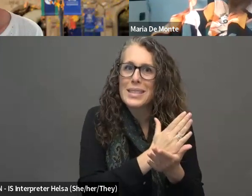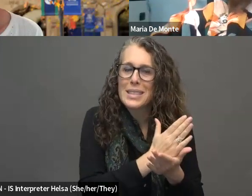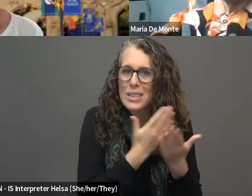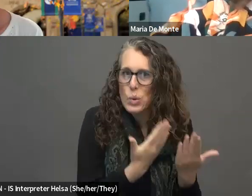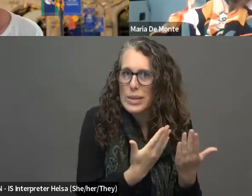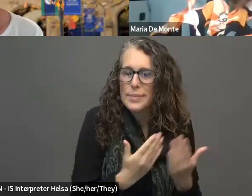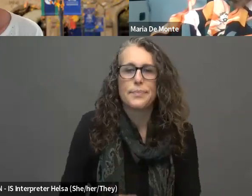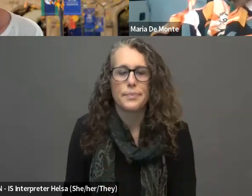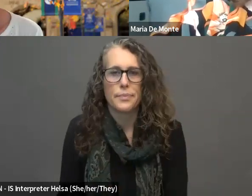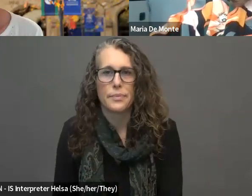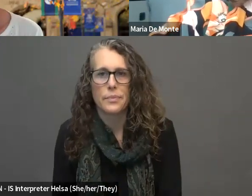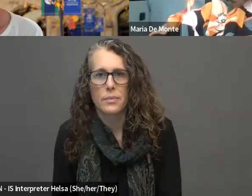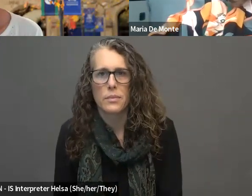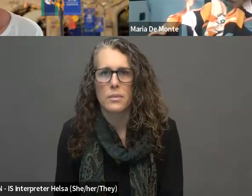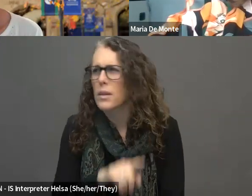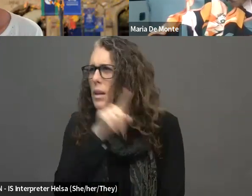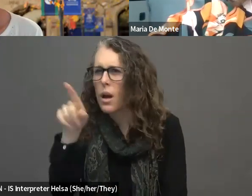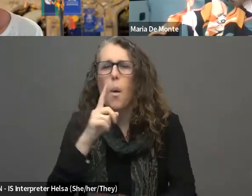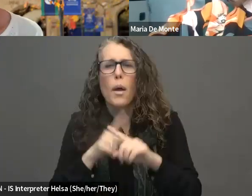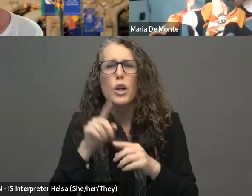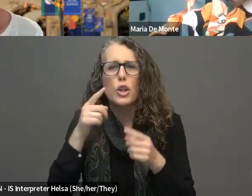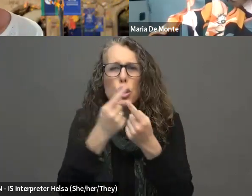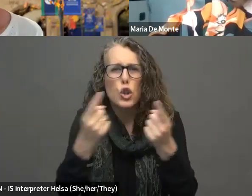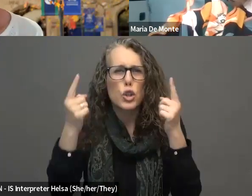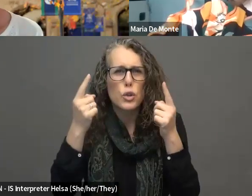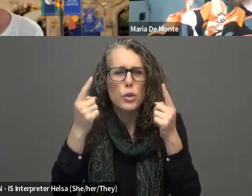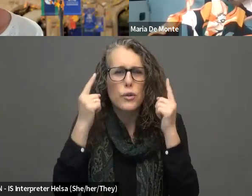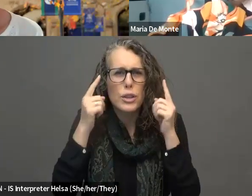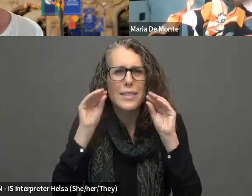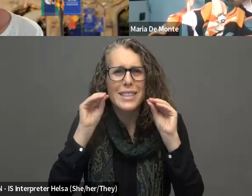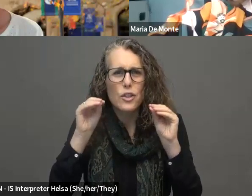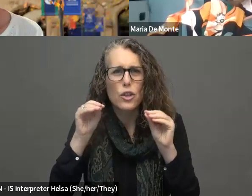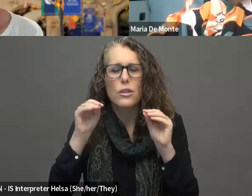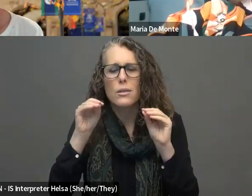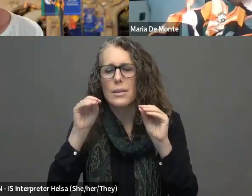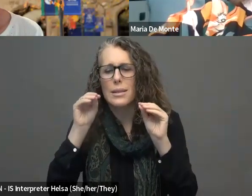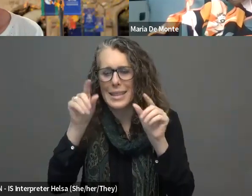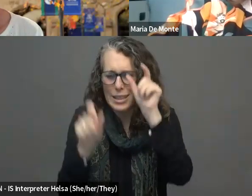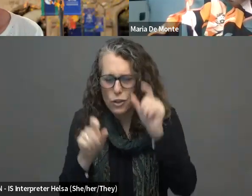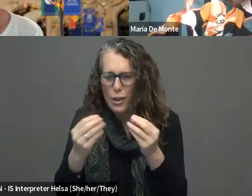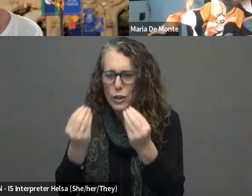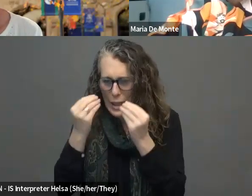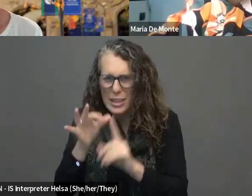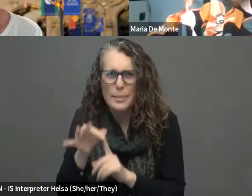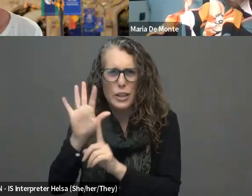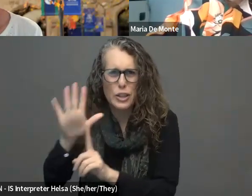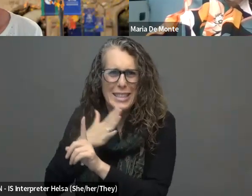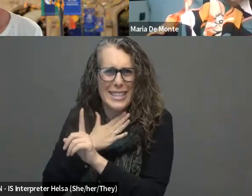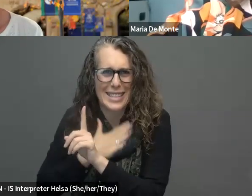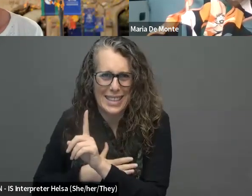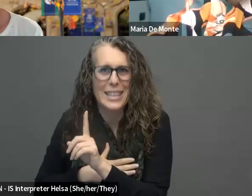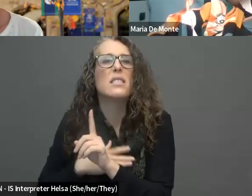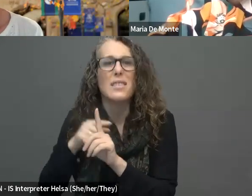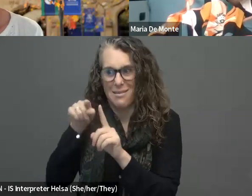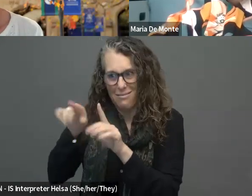I'm looking for the name, the University of Teacher Education and Special Needs, Institute for Language and Communication, who has